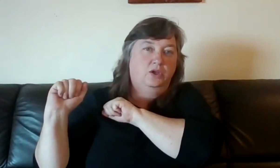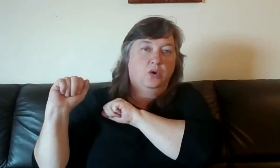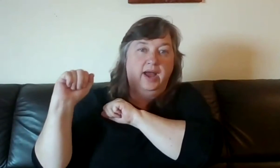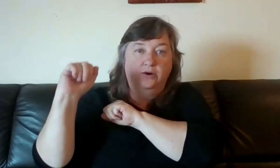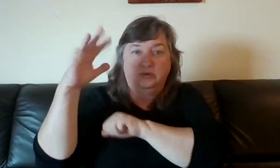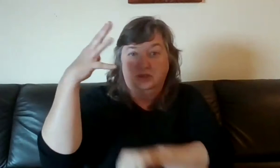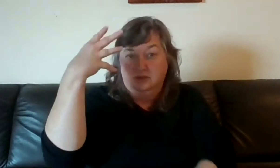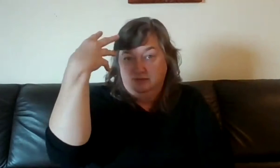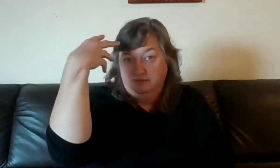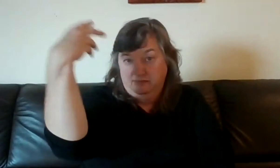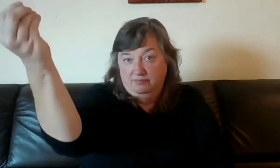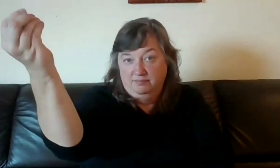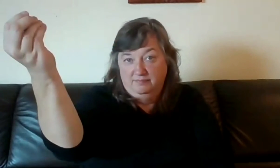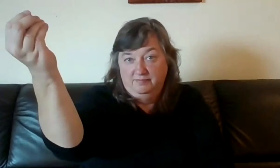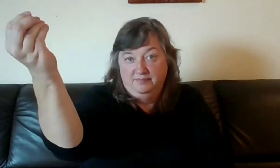Go out.